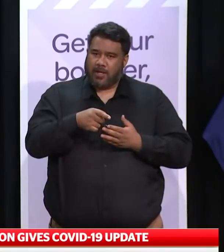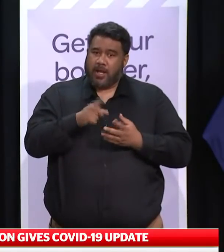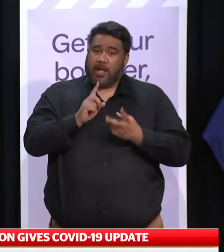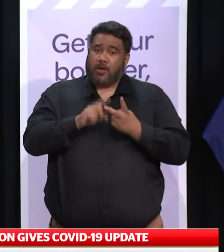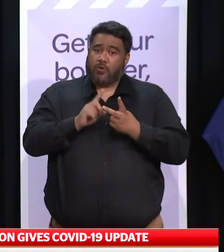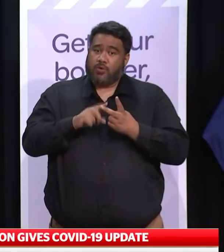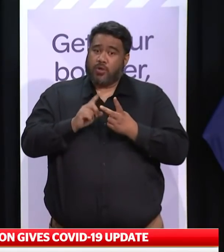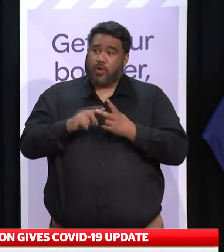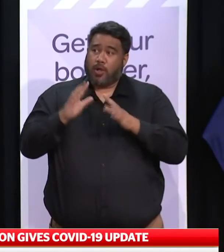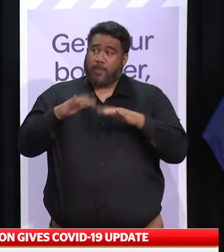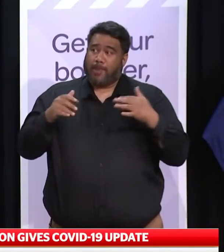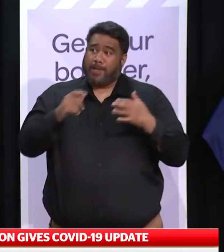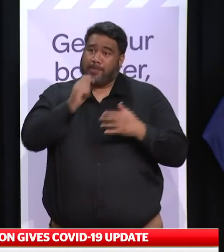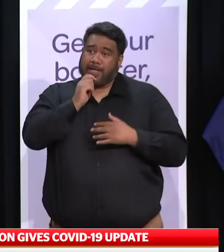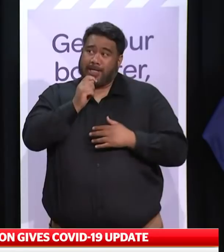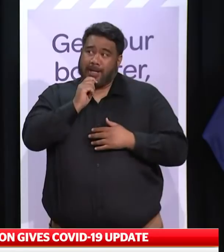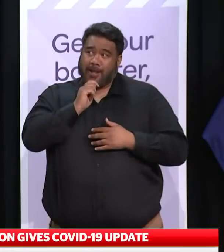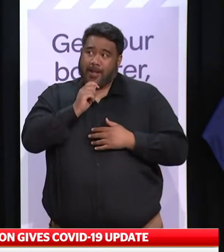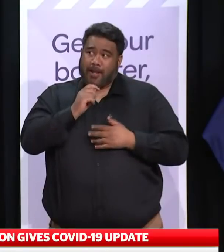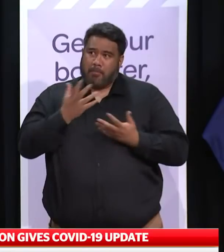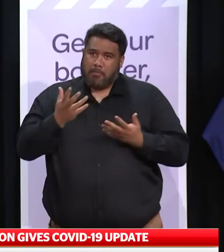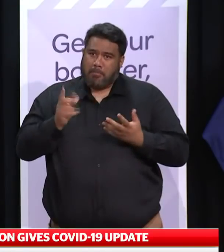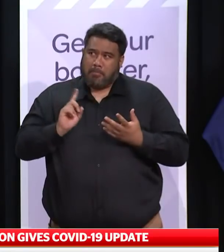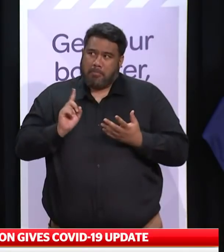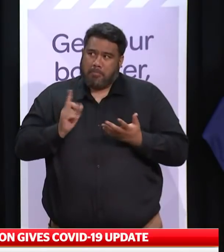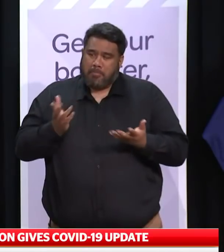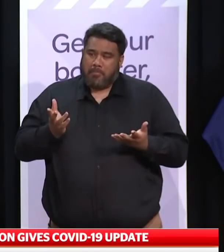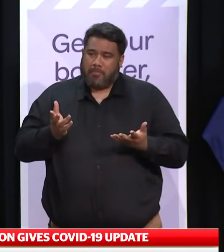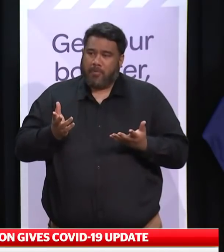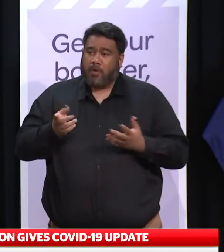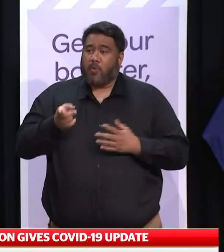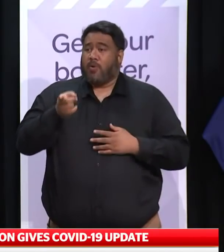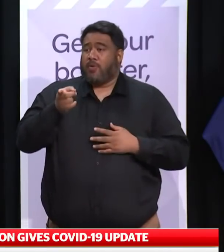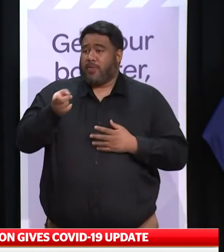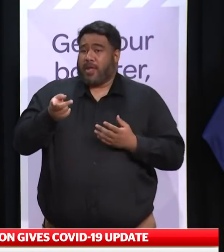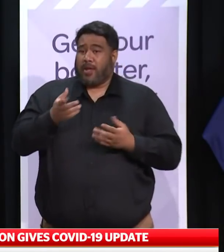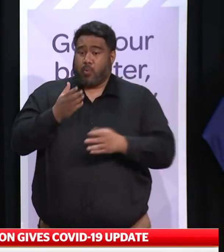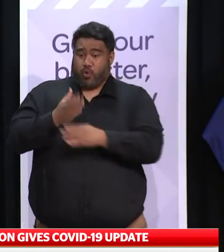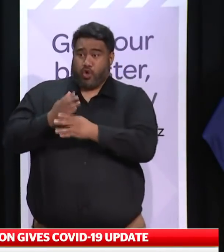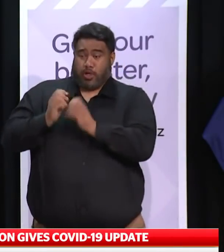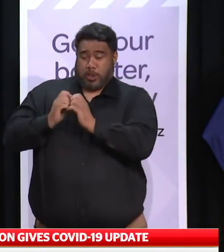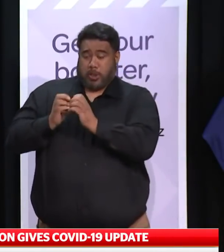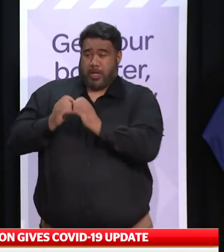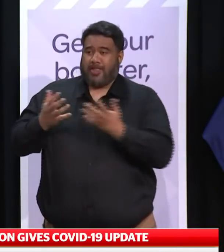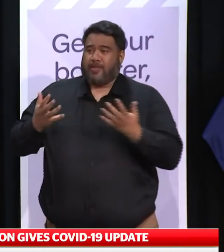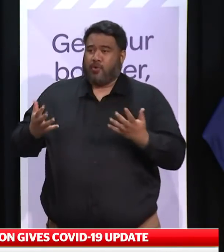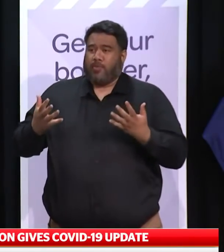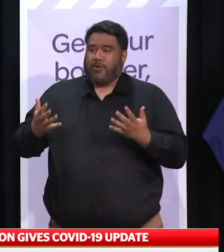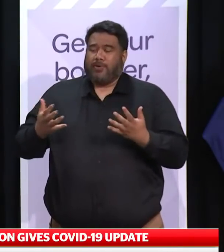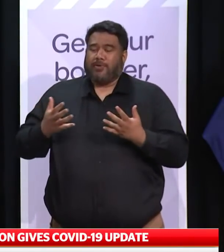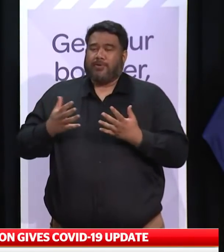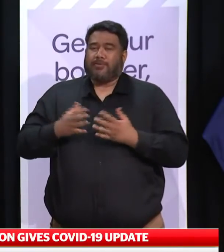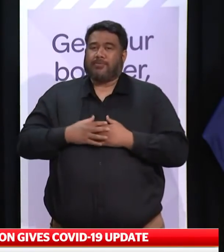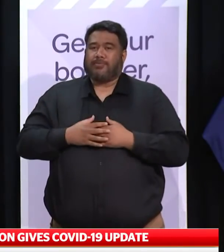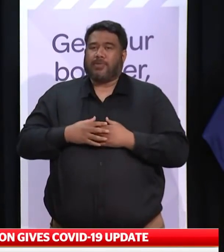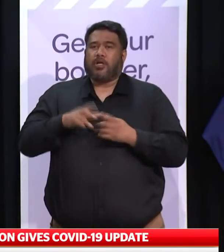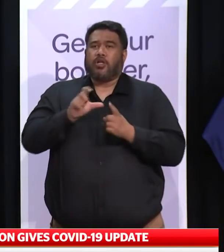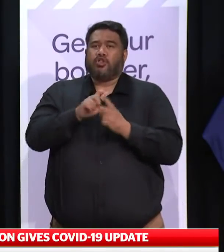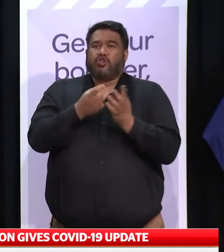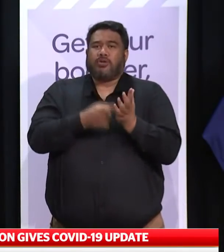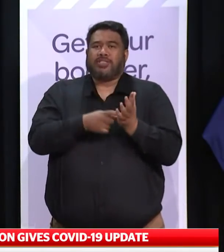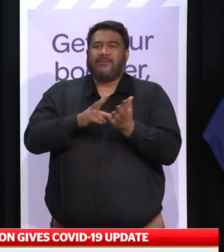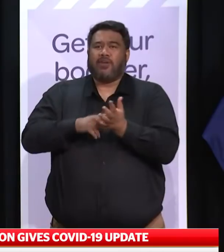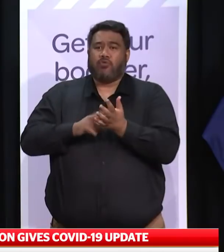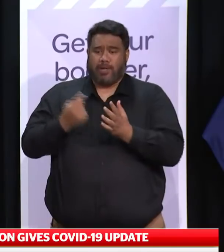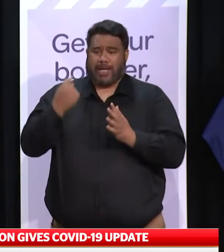asking for a friend, Henry? Look, that work's underway at the moment, and that's on the timetable that was outlined by Dr. Verrill